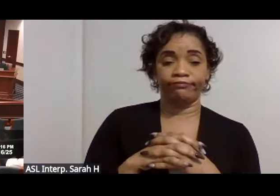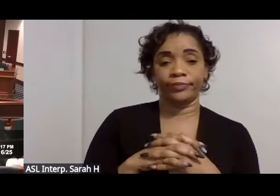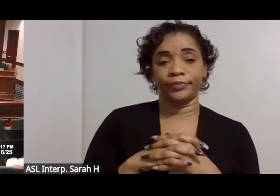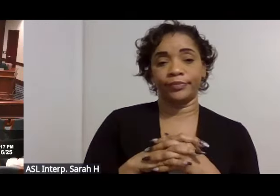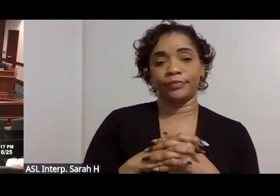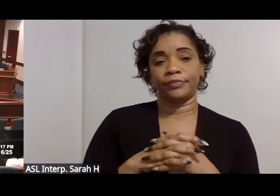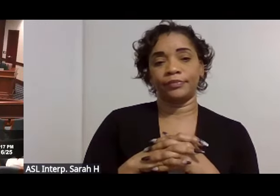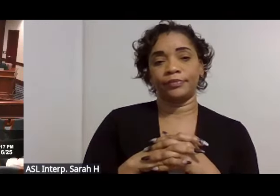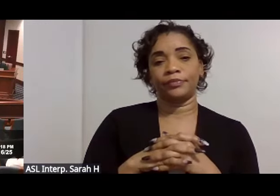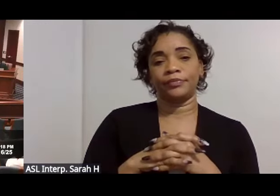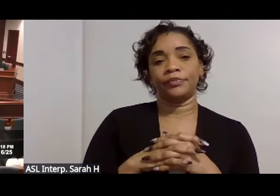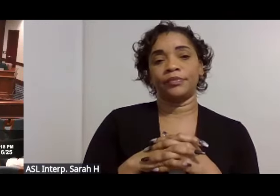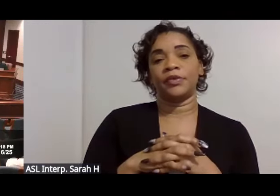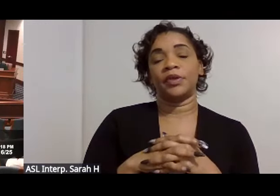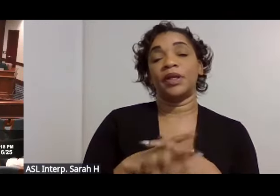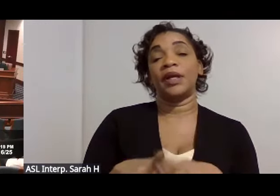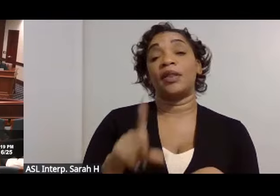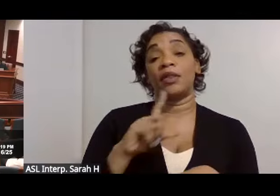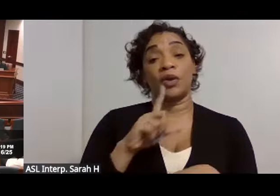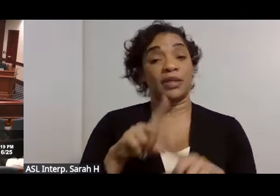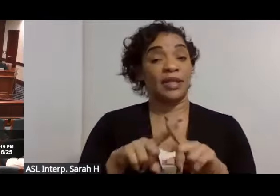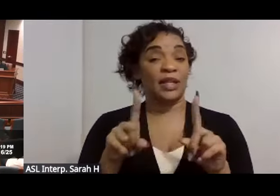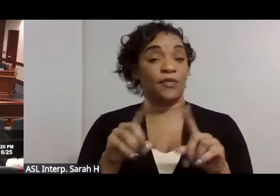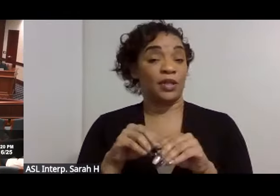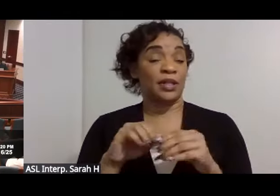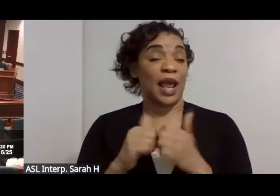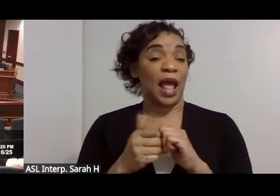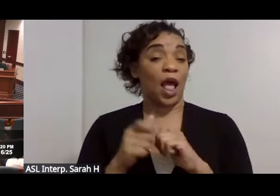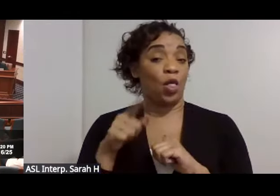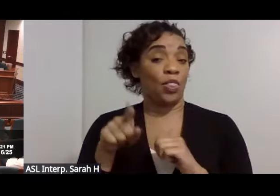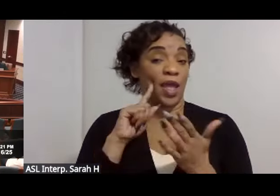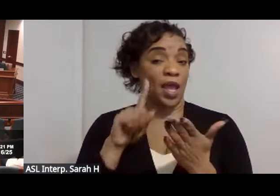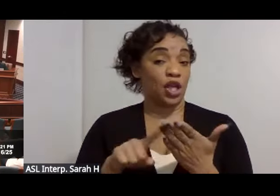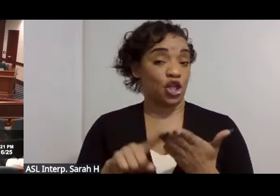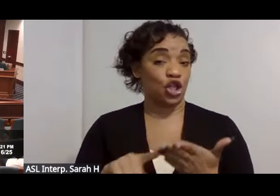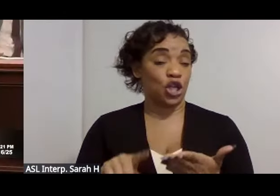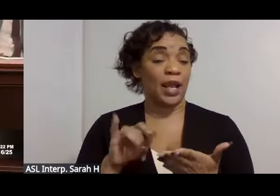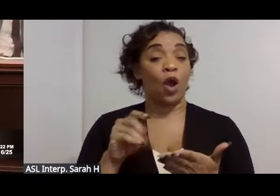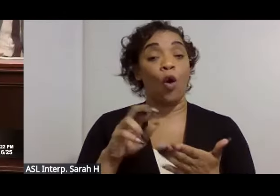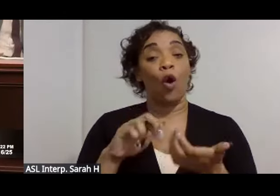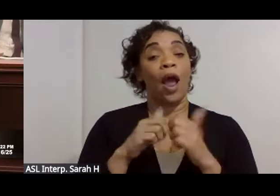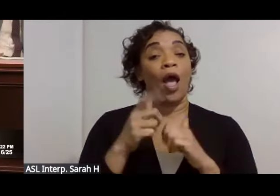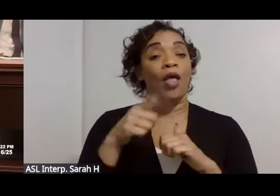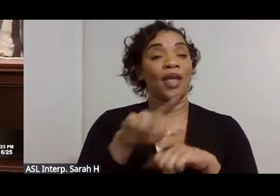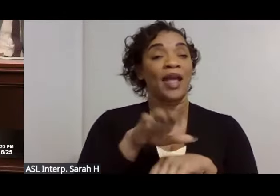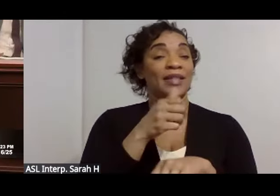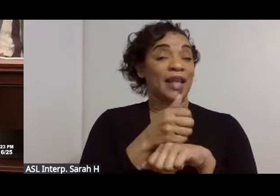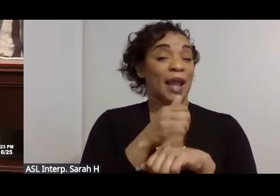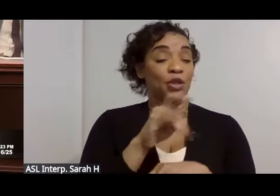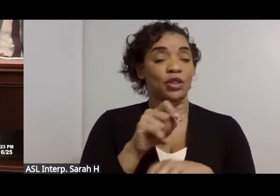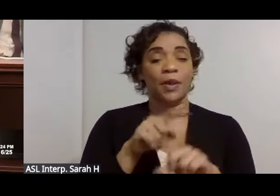There's a difference in the way it's checked or the way it's established, but there's no difference in the